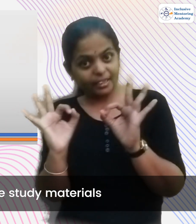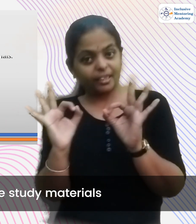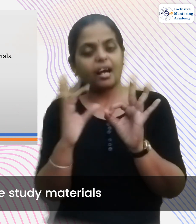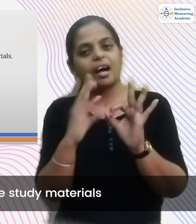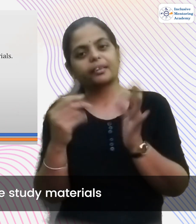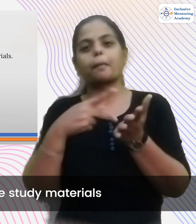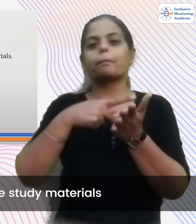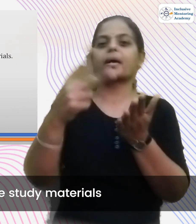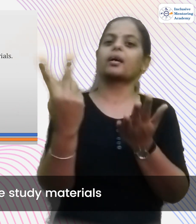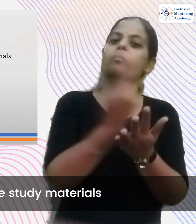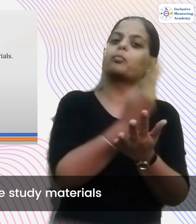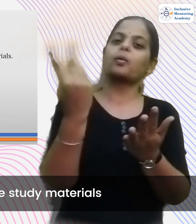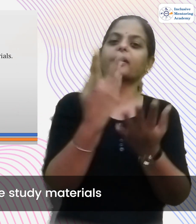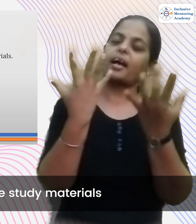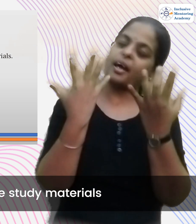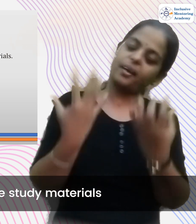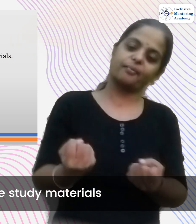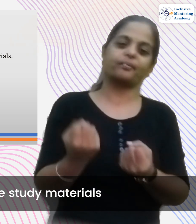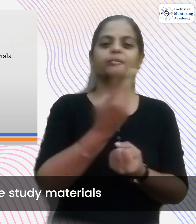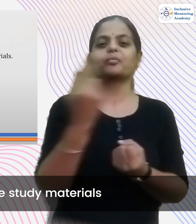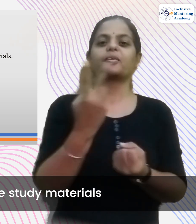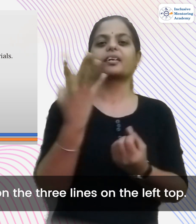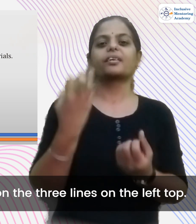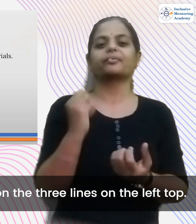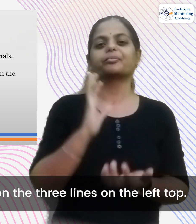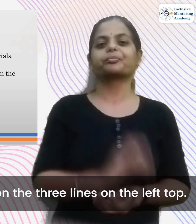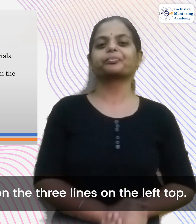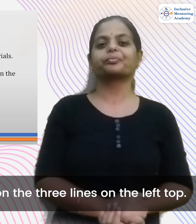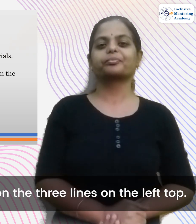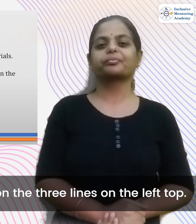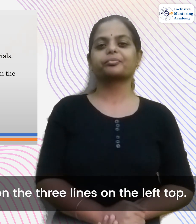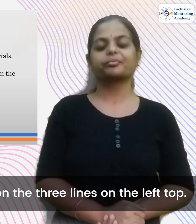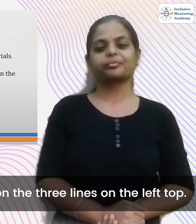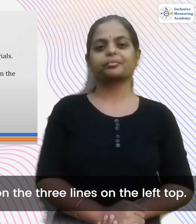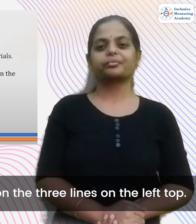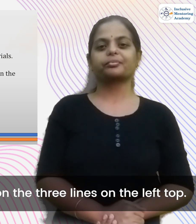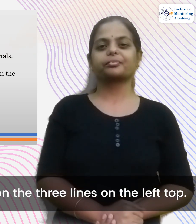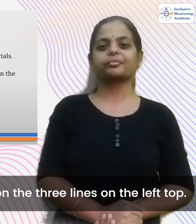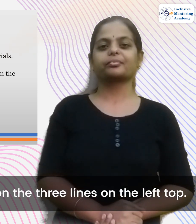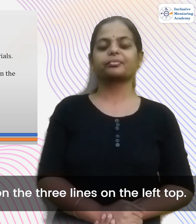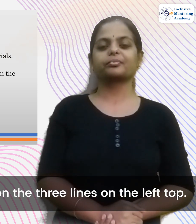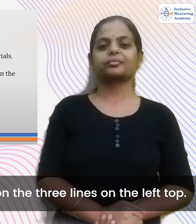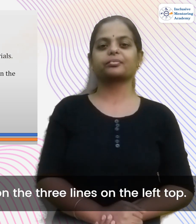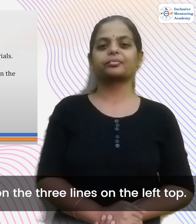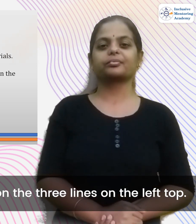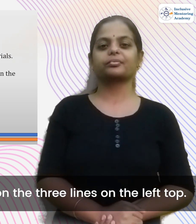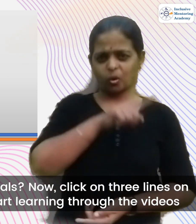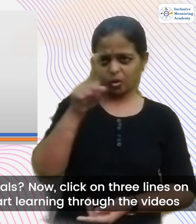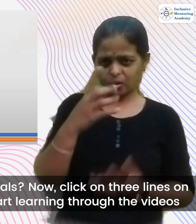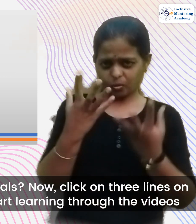We also provide free study materials. To check the free materials, click on the 3 lines on the left top.